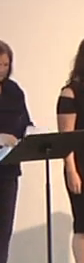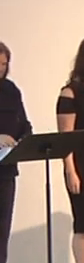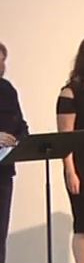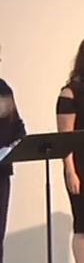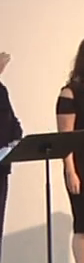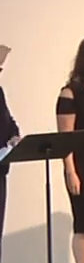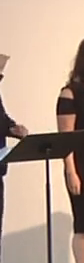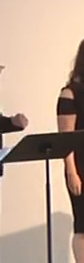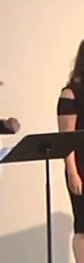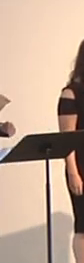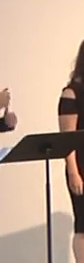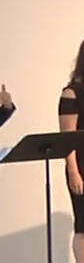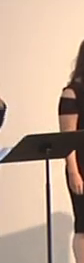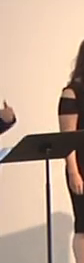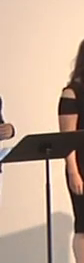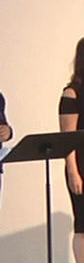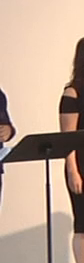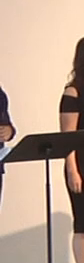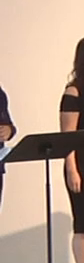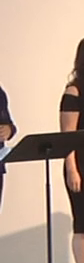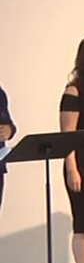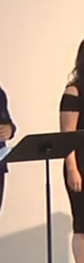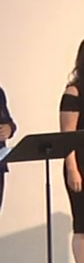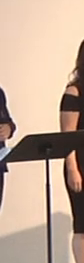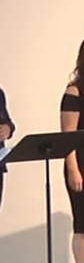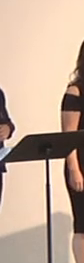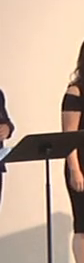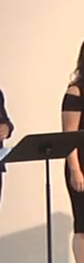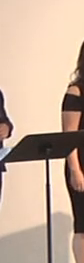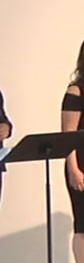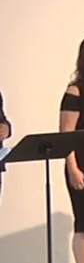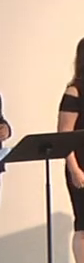Next, I'd like to have Washington Magnet High School.